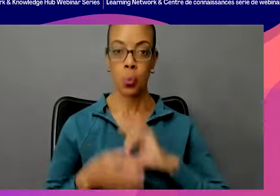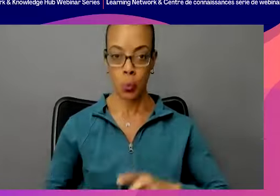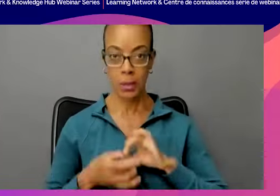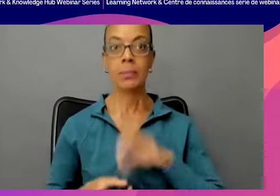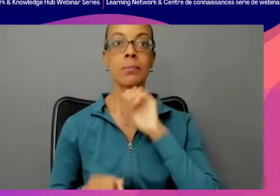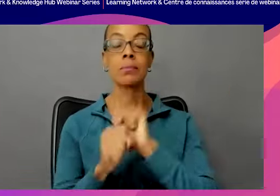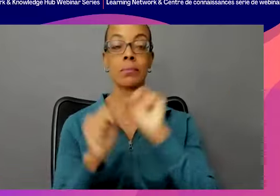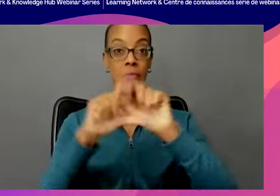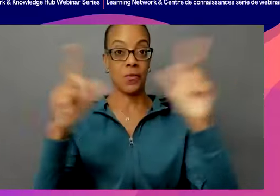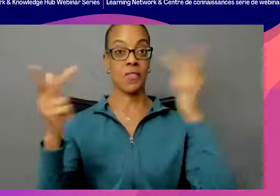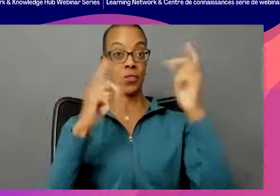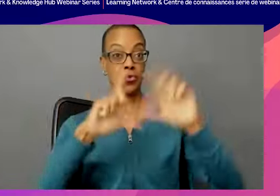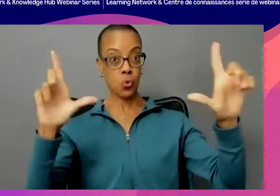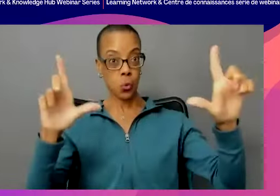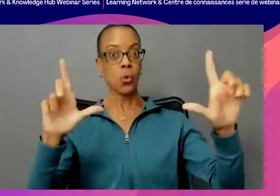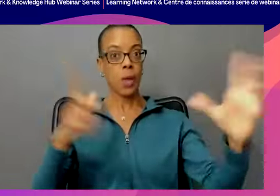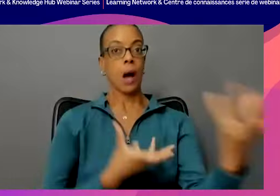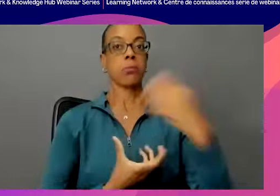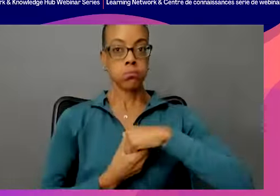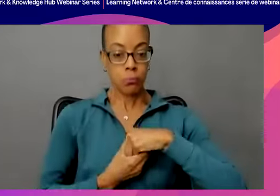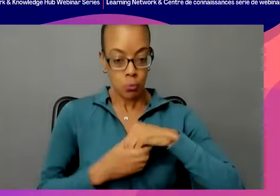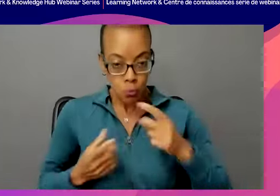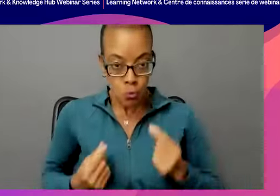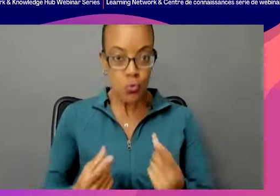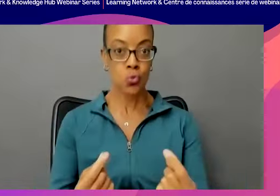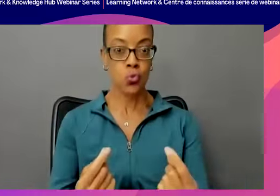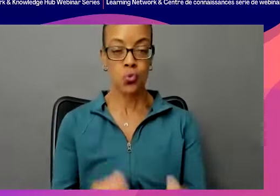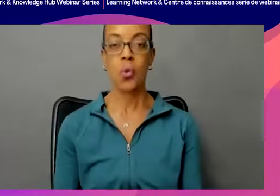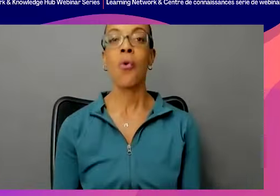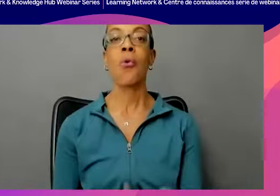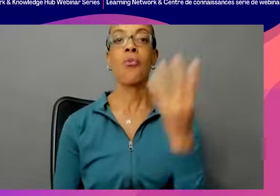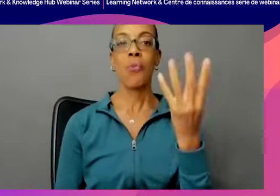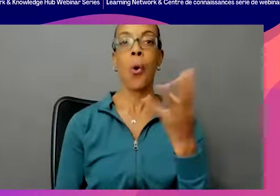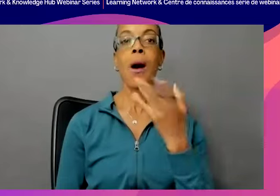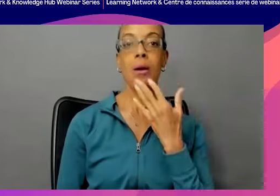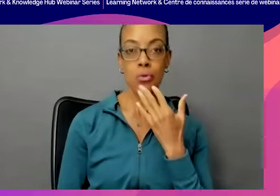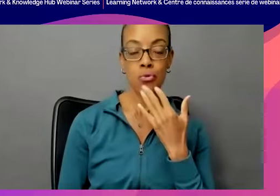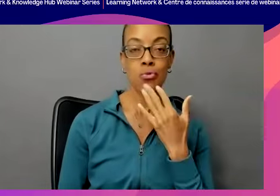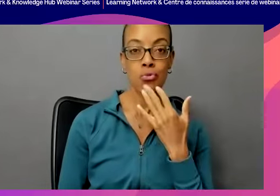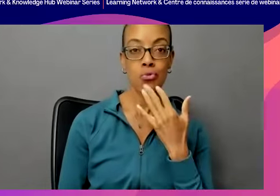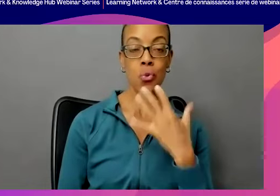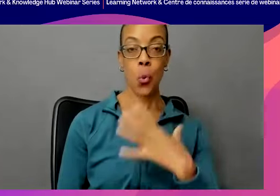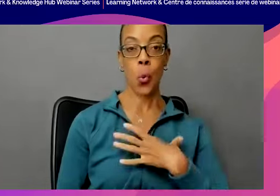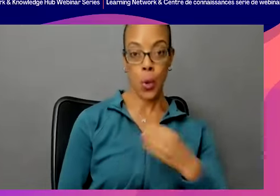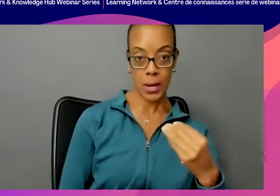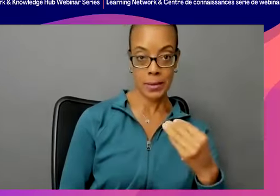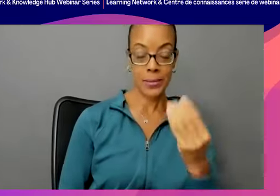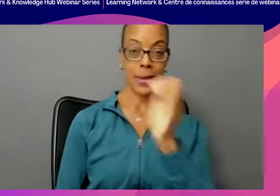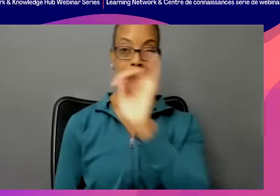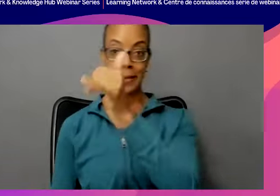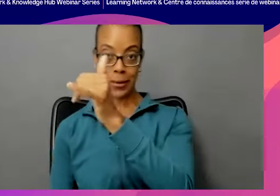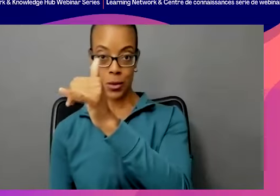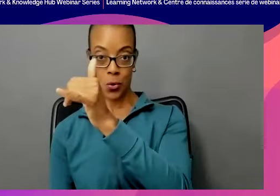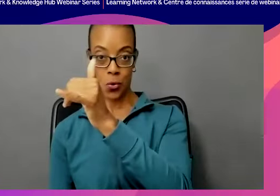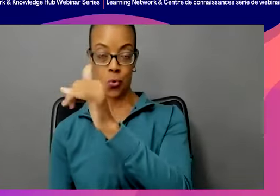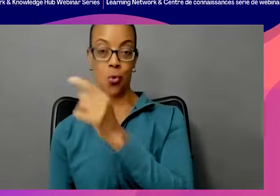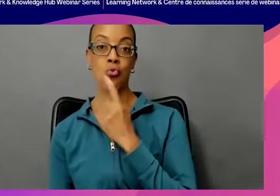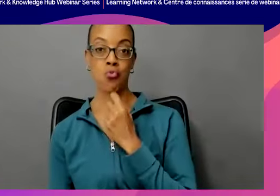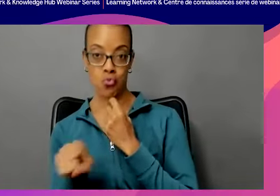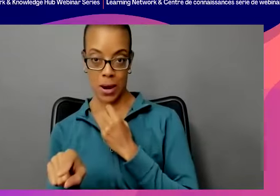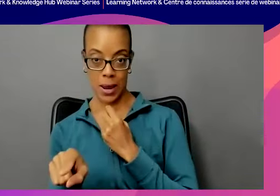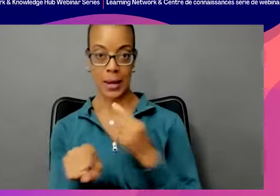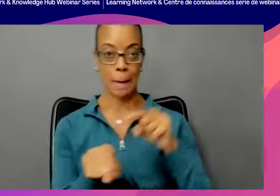live. So as you see, you can see that there's 4 different colors. There's the white, there's the yellow, there's red